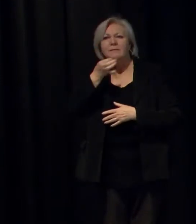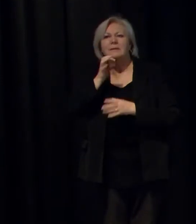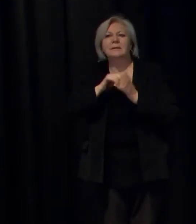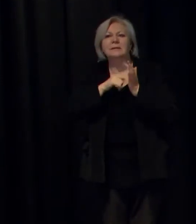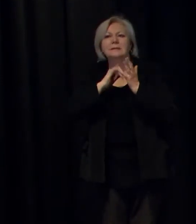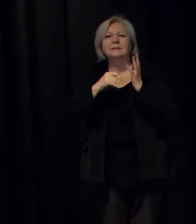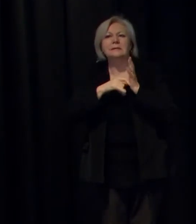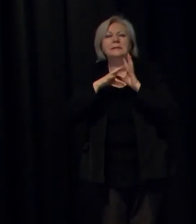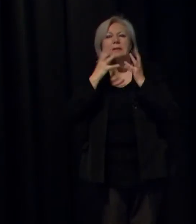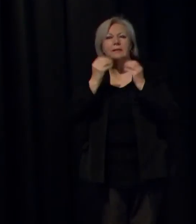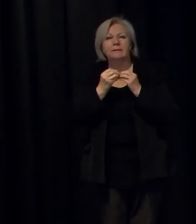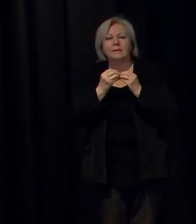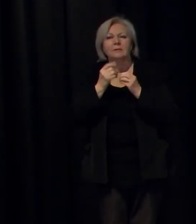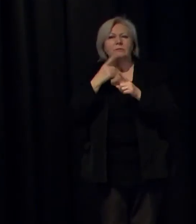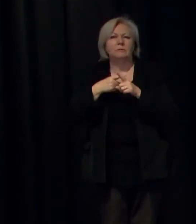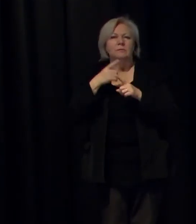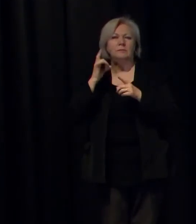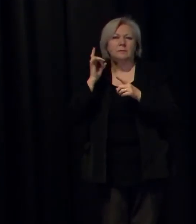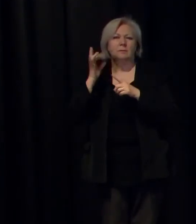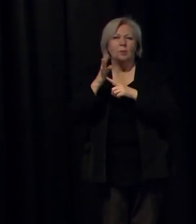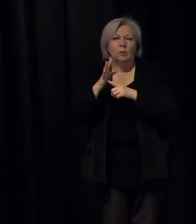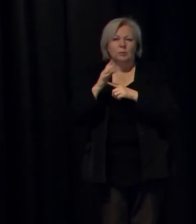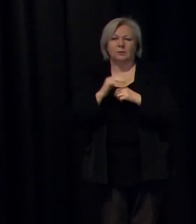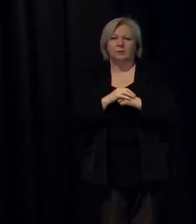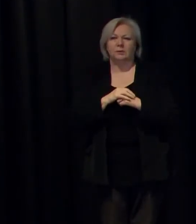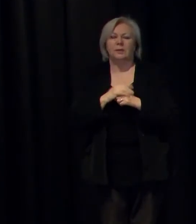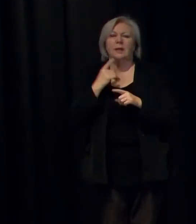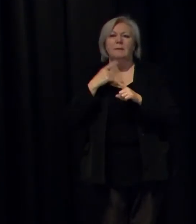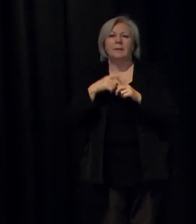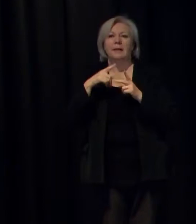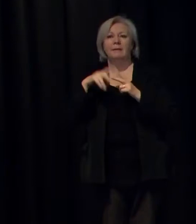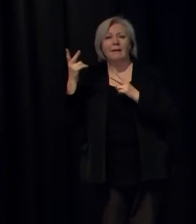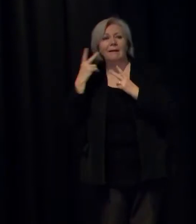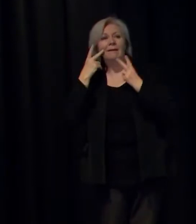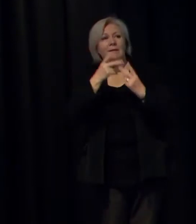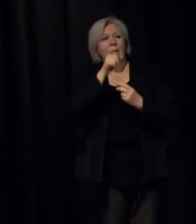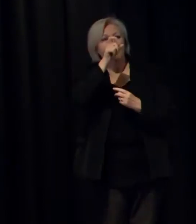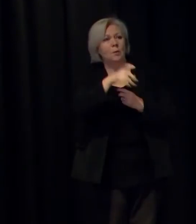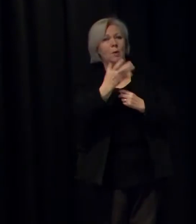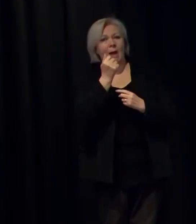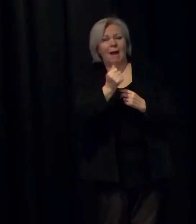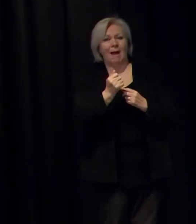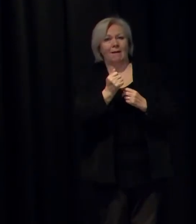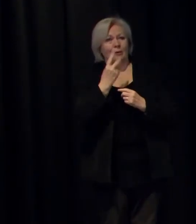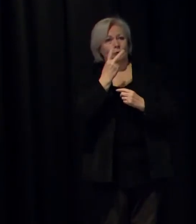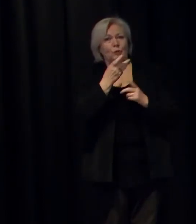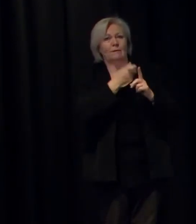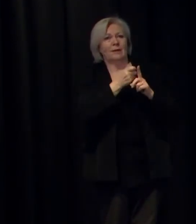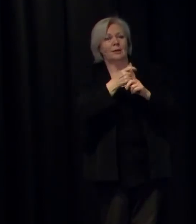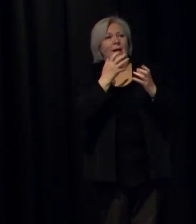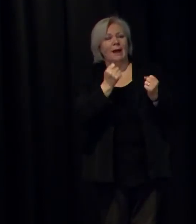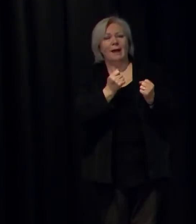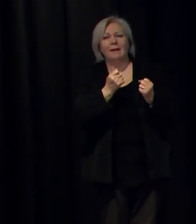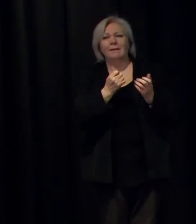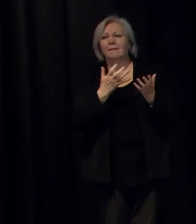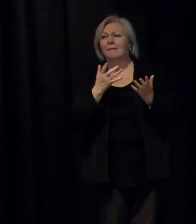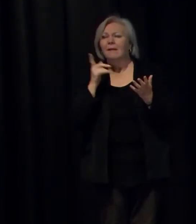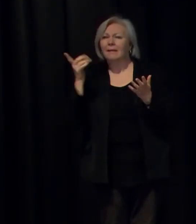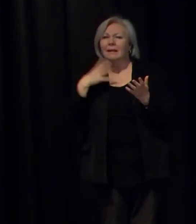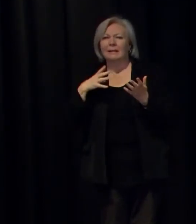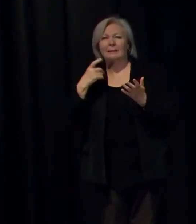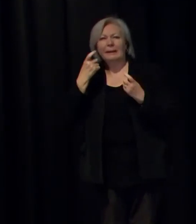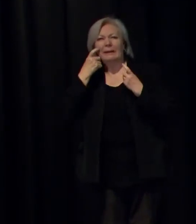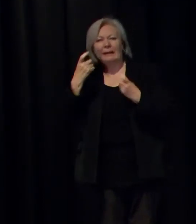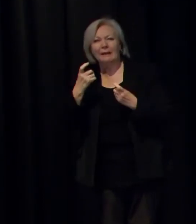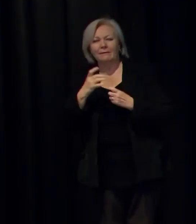doubly vaccinated, who are visiting a doubly vaccinated person, we just want them to have that normal interaction and start to enjoy those things that we've